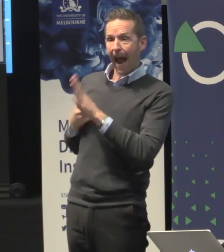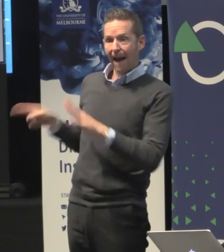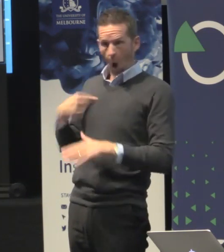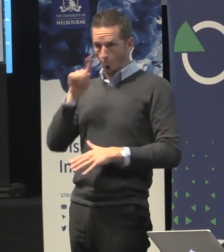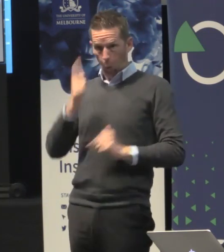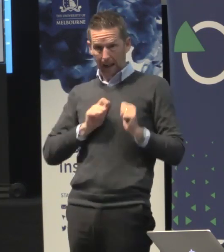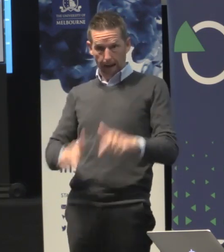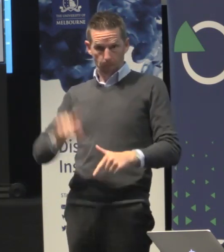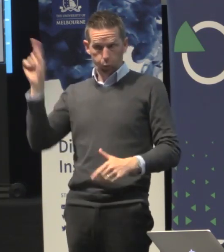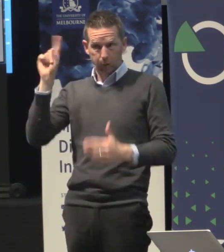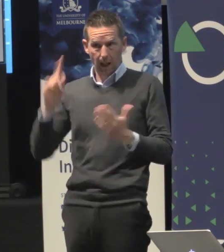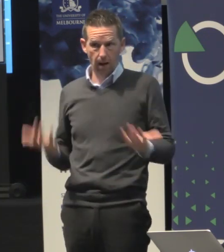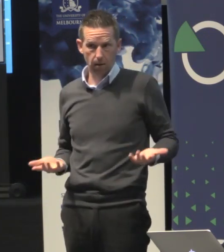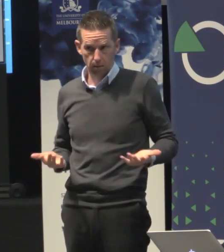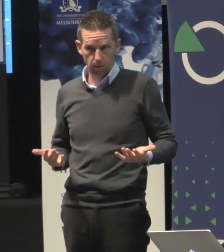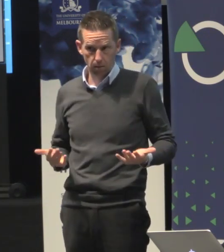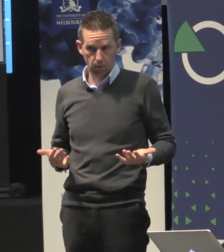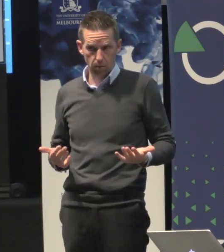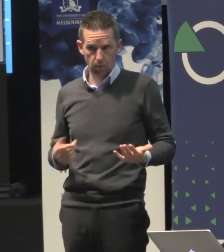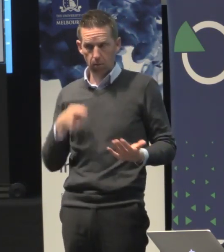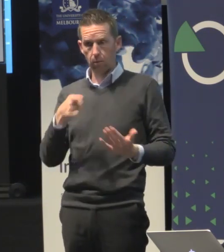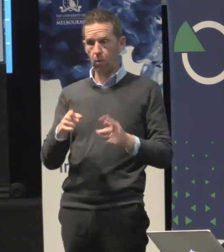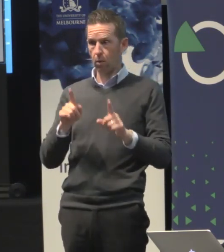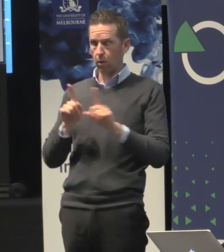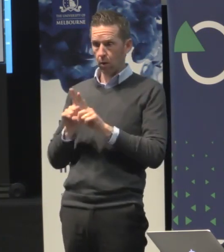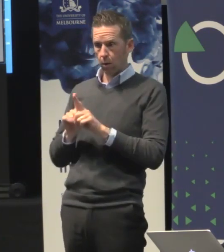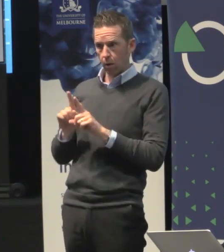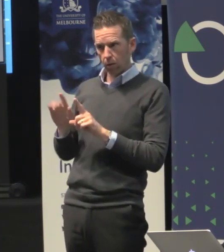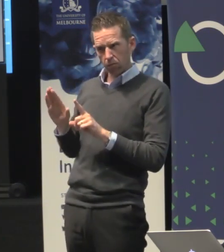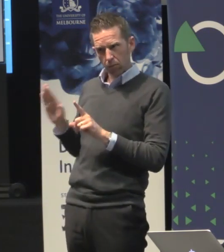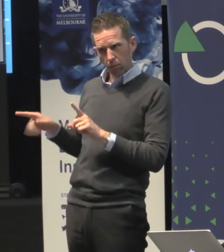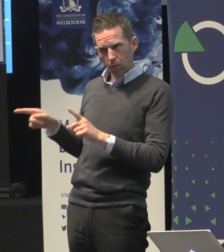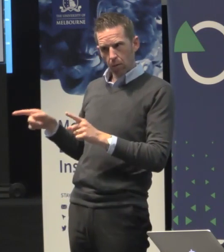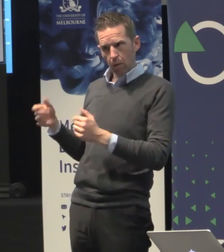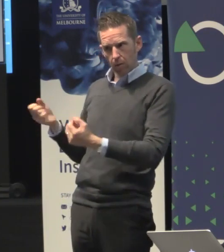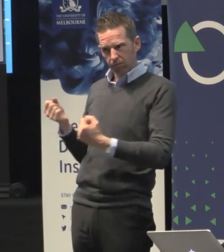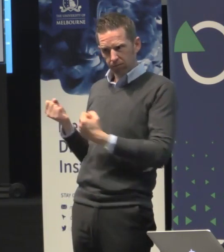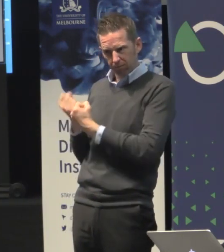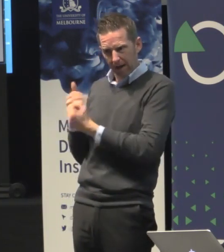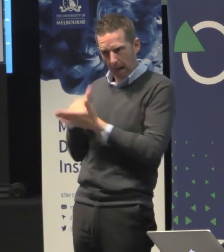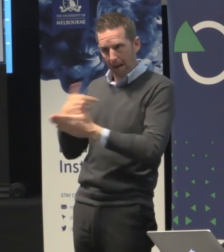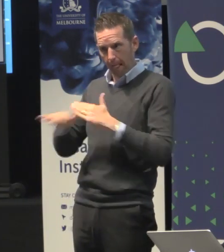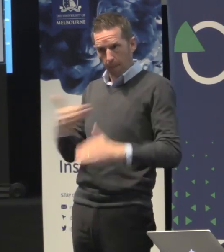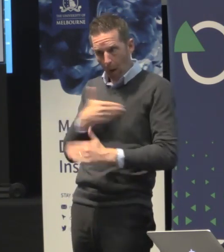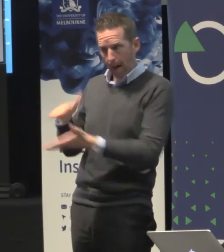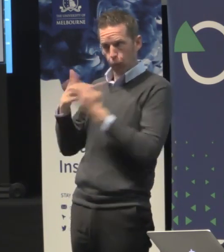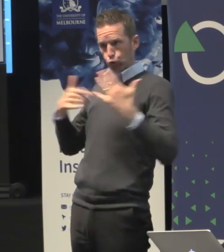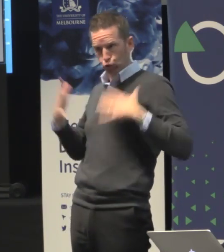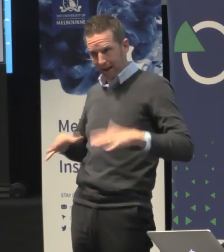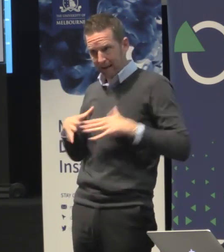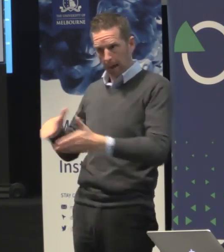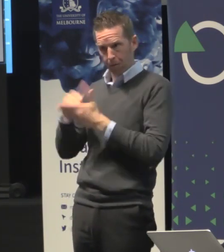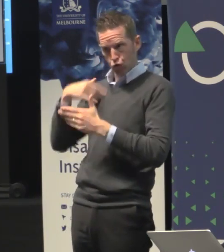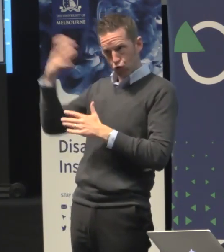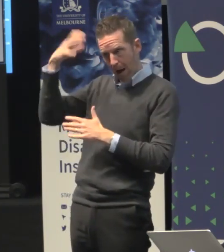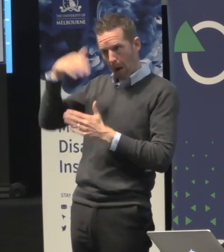now. They need to get me up in the morning, dressed, showered, secured into